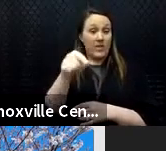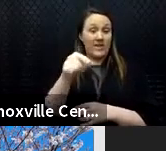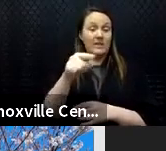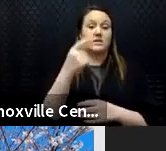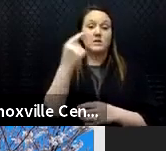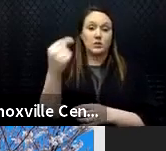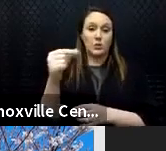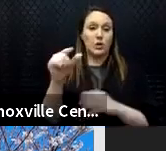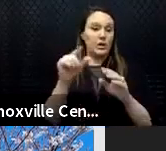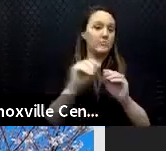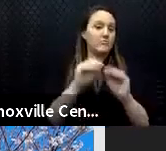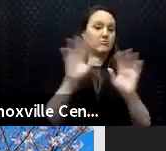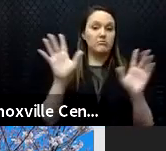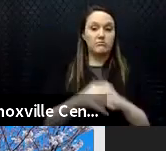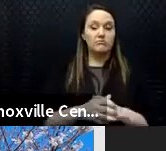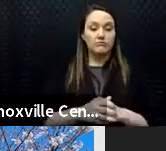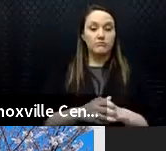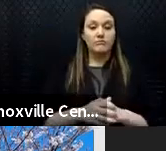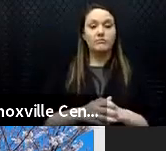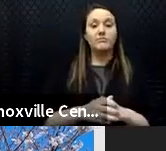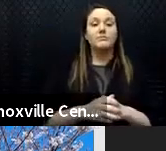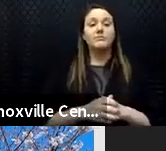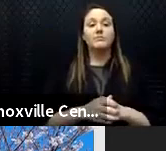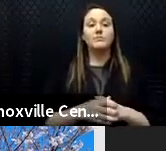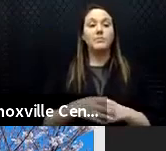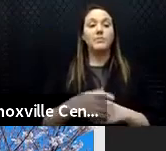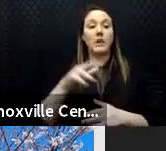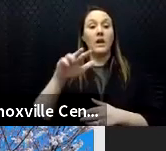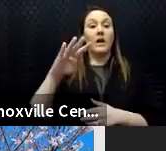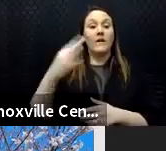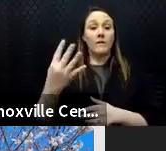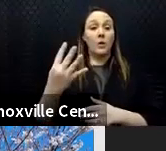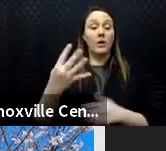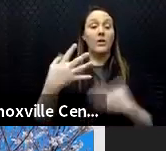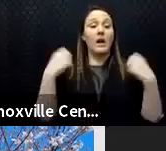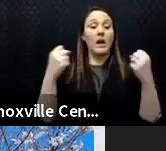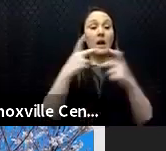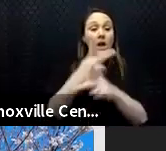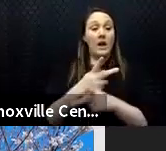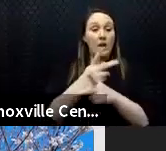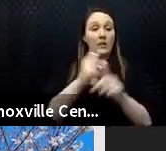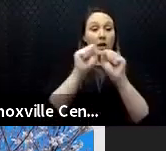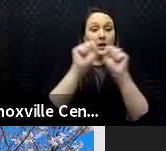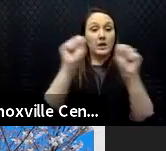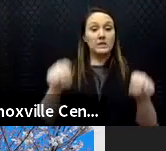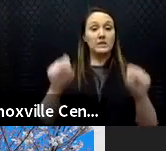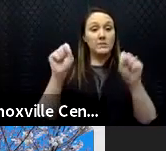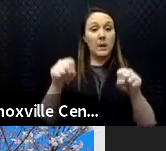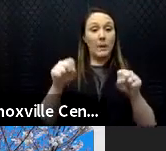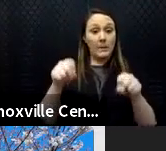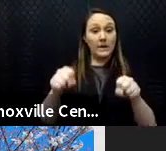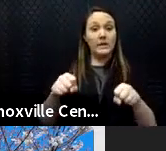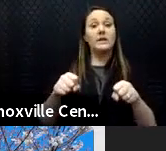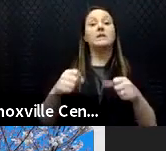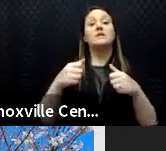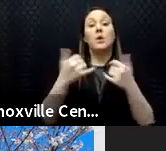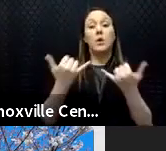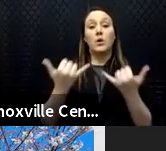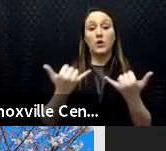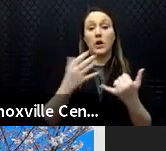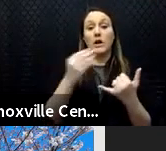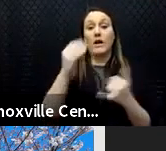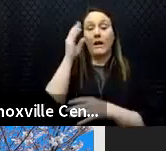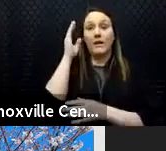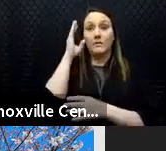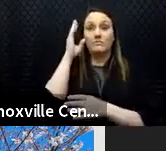Our fourth benchmark, healthcare system capabilities remain within current and forecasted surge capacity. These